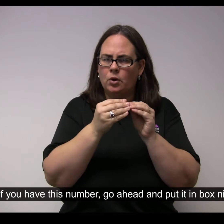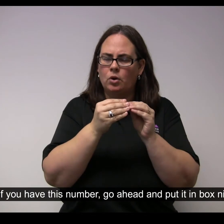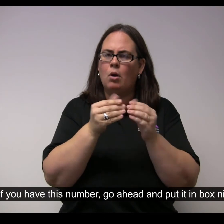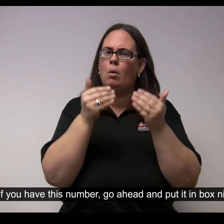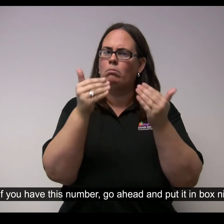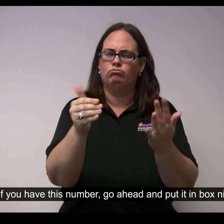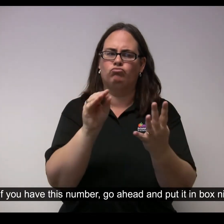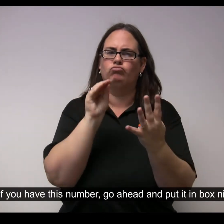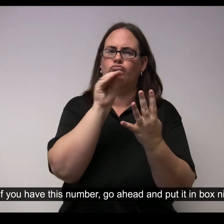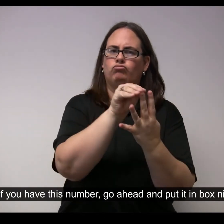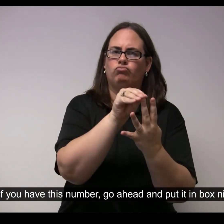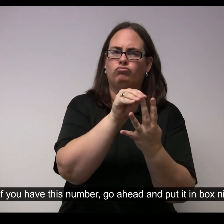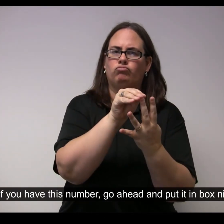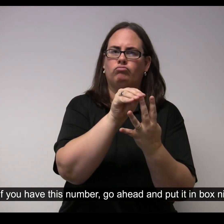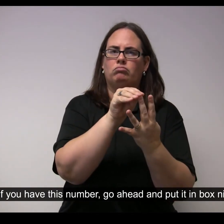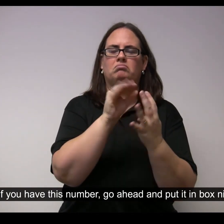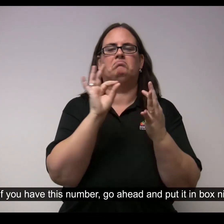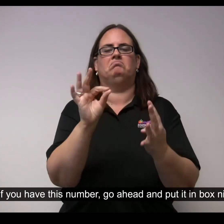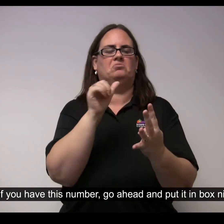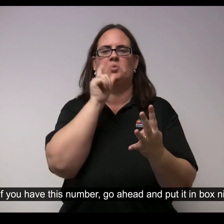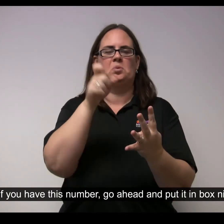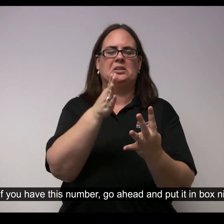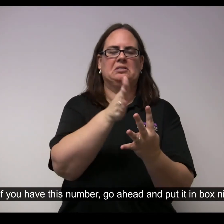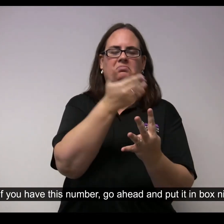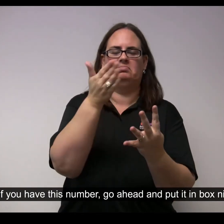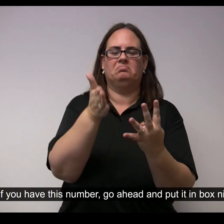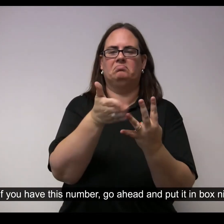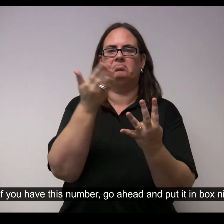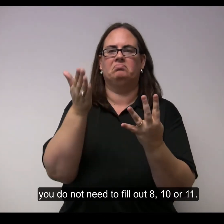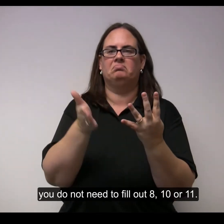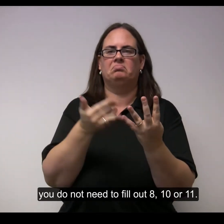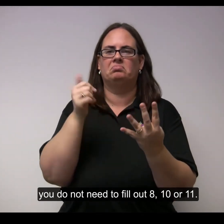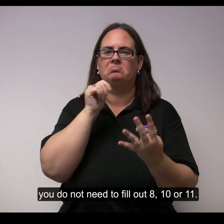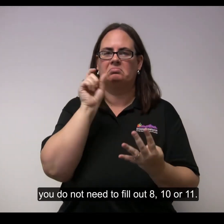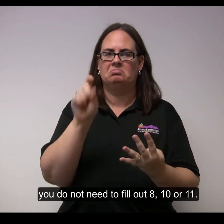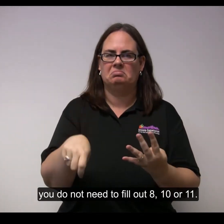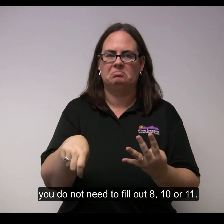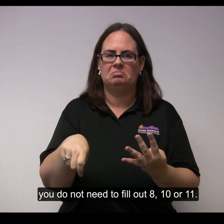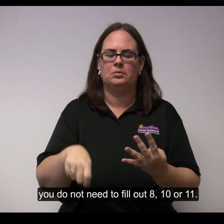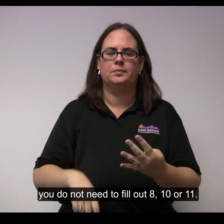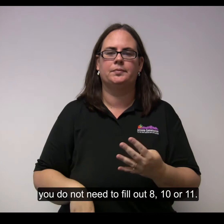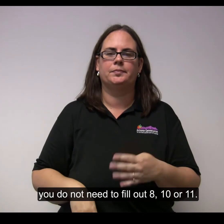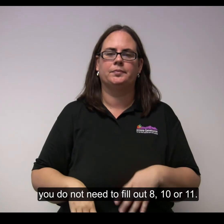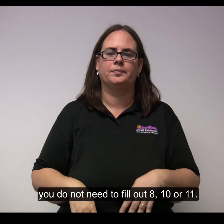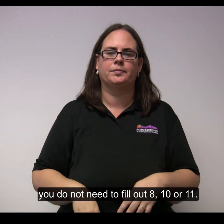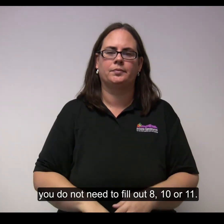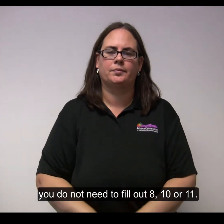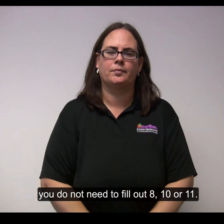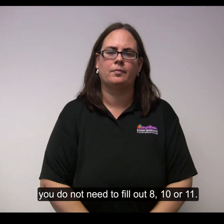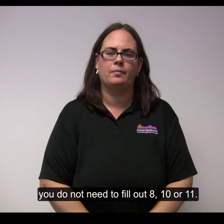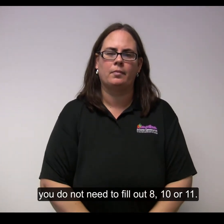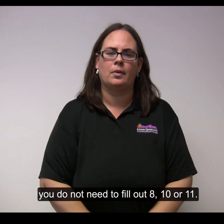If you have this number, go ahead and put it in box 9. You do not need to fill out 8, 10, or